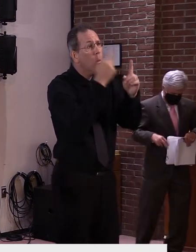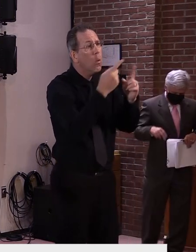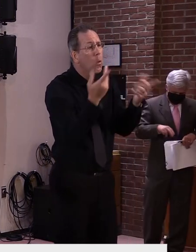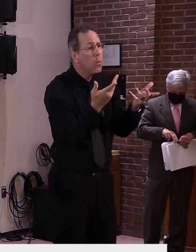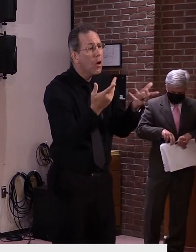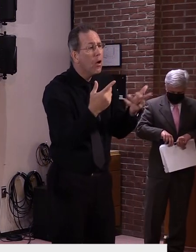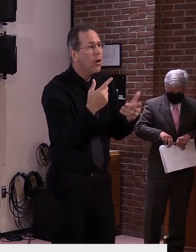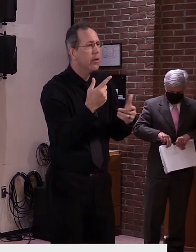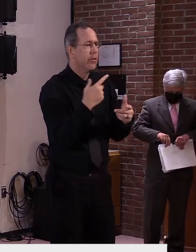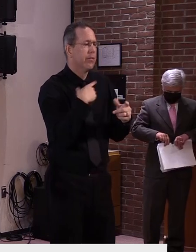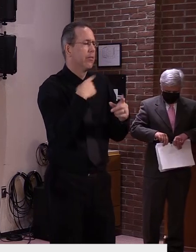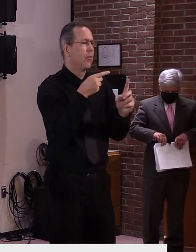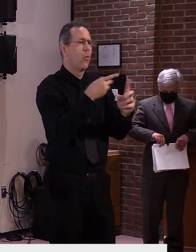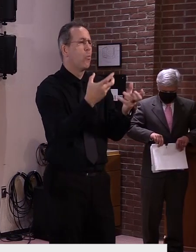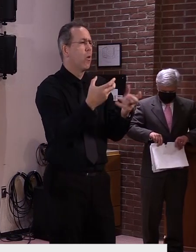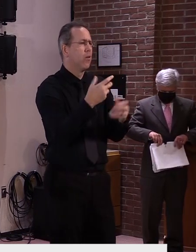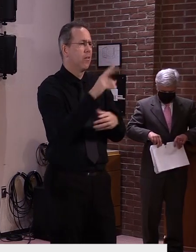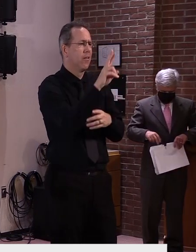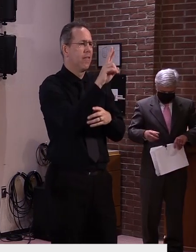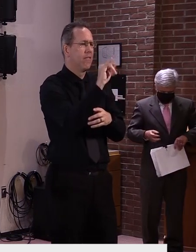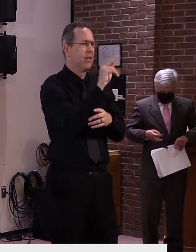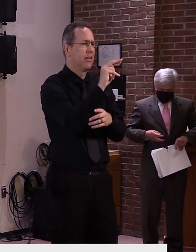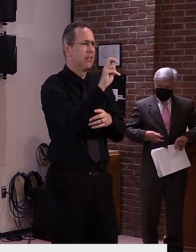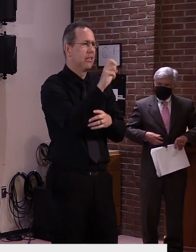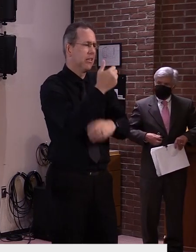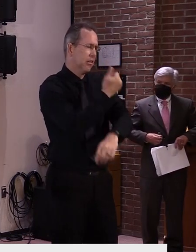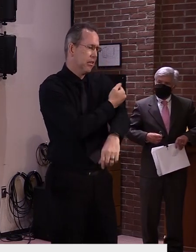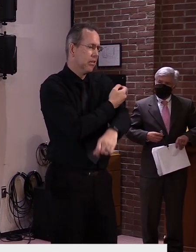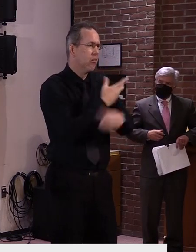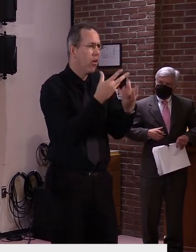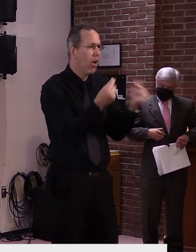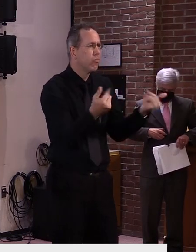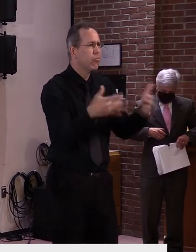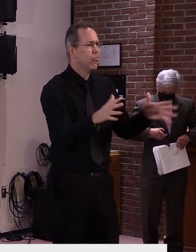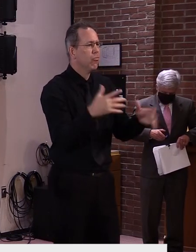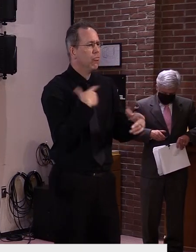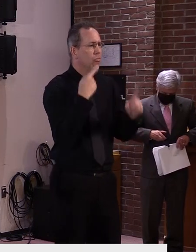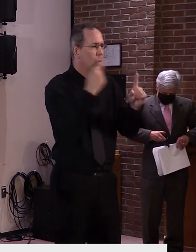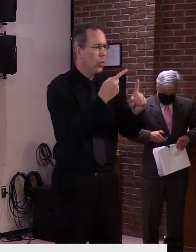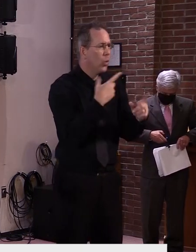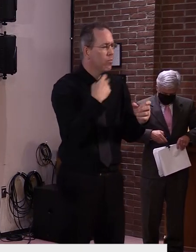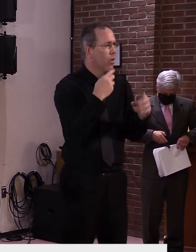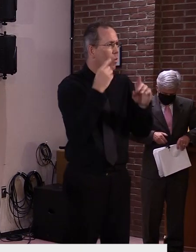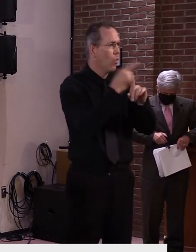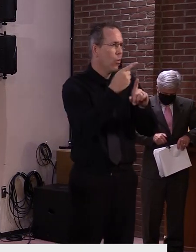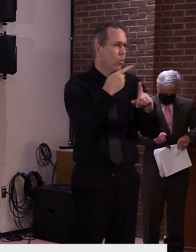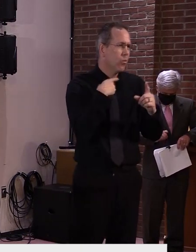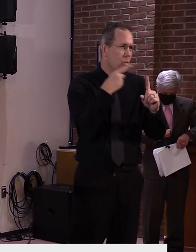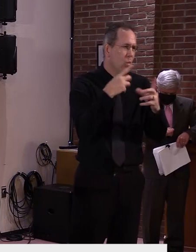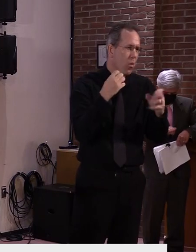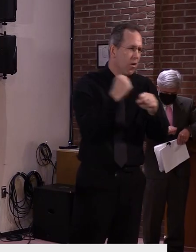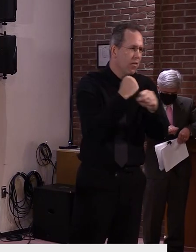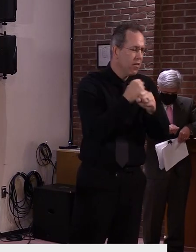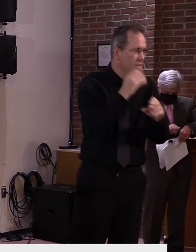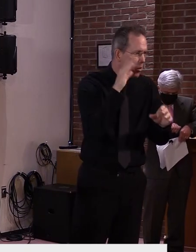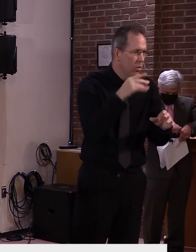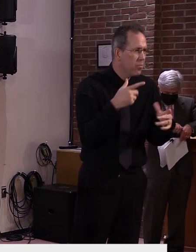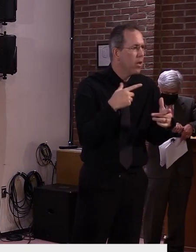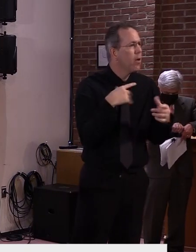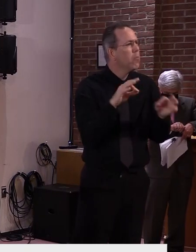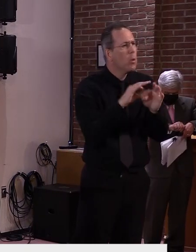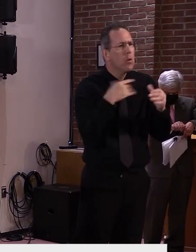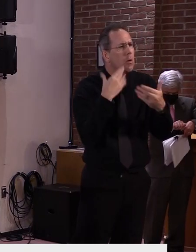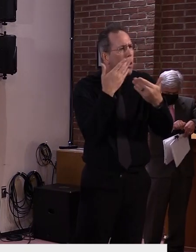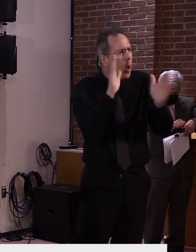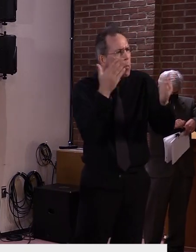have these tests, but we're always willing to look for something new, the new initiatives, whether it's the pooling or whatever